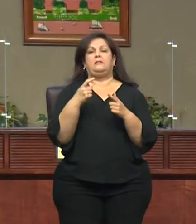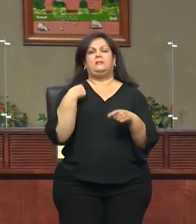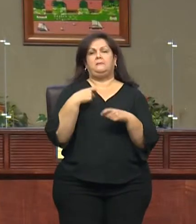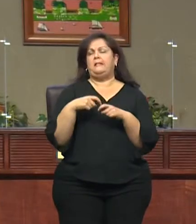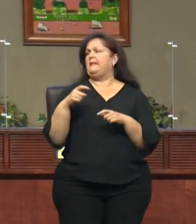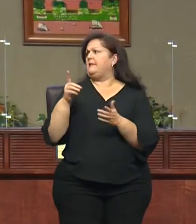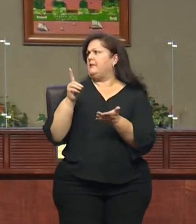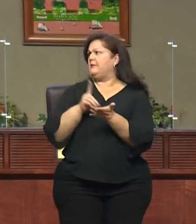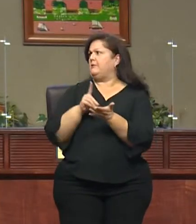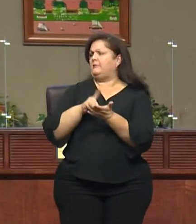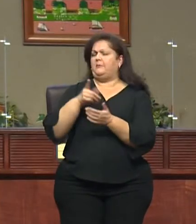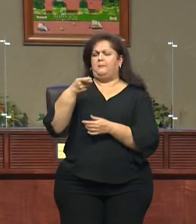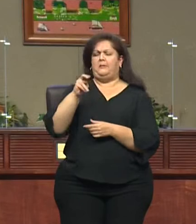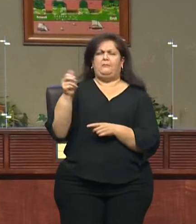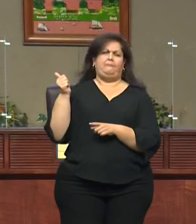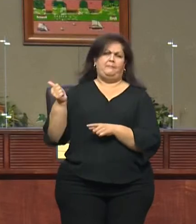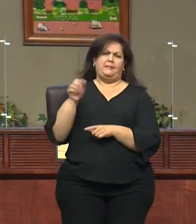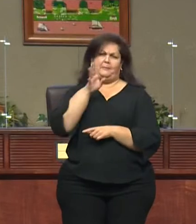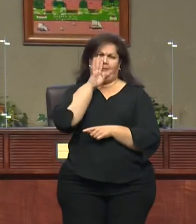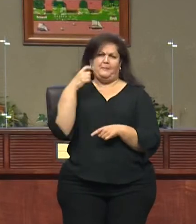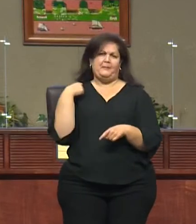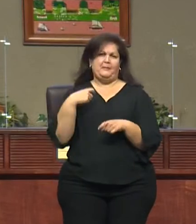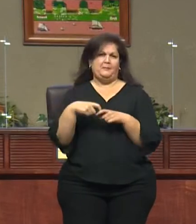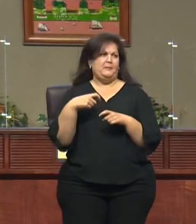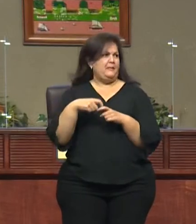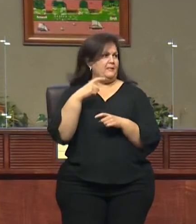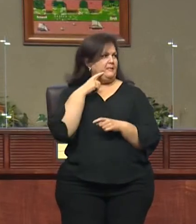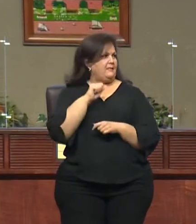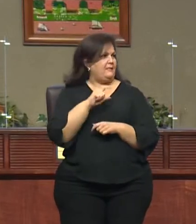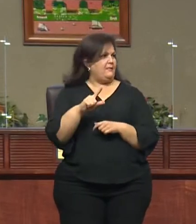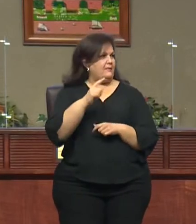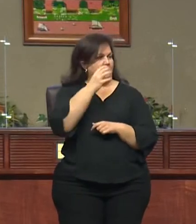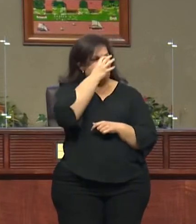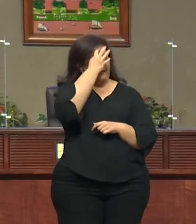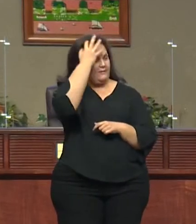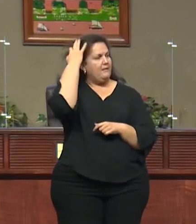so I think that's it for the introductions at this point.